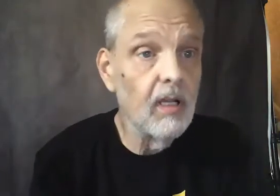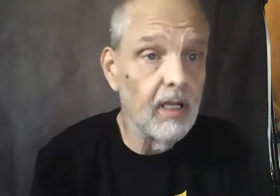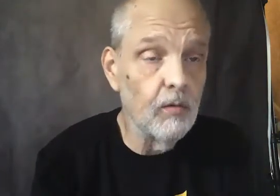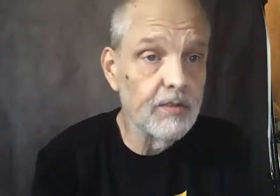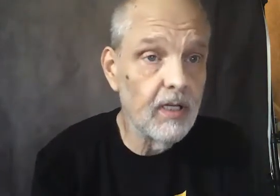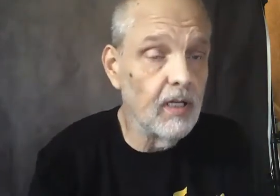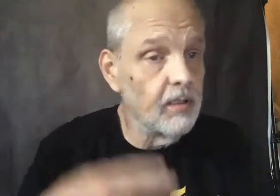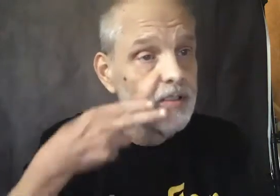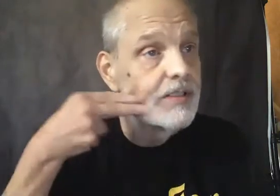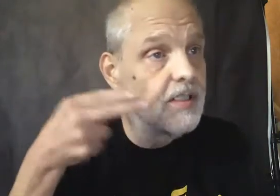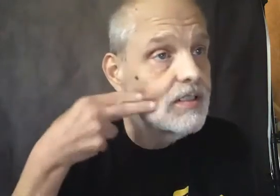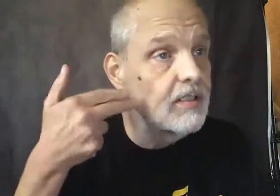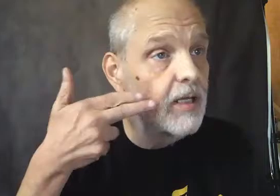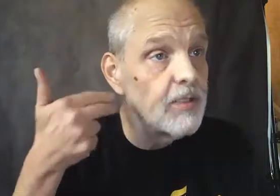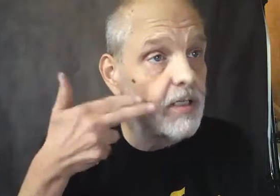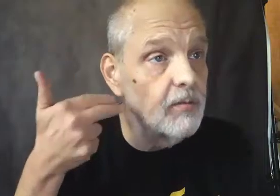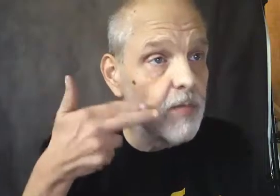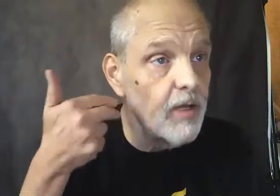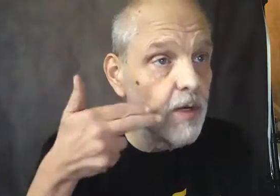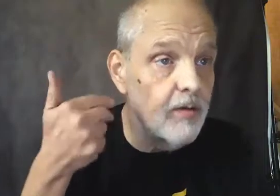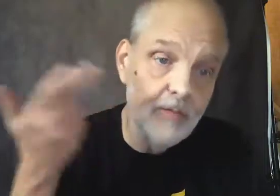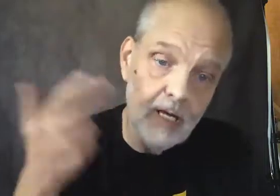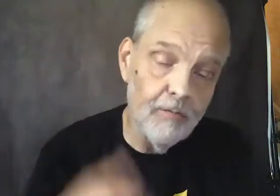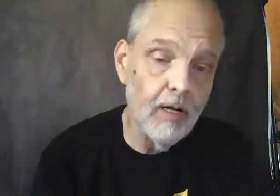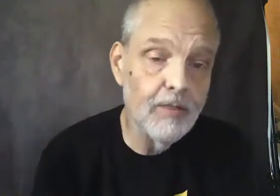He was, this is his name sign, by the way, if it ever comes up.